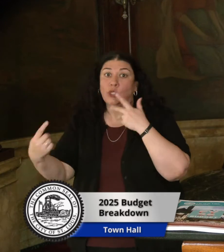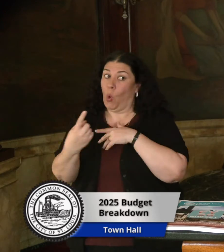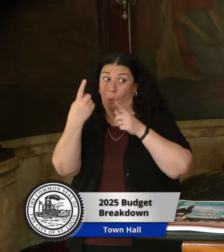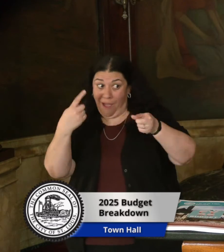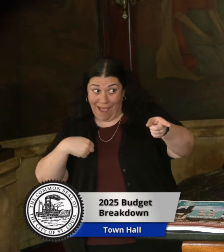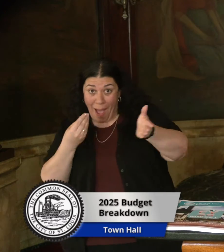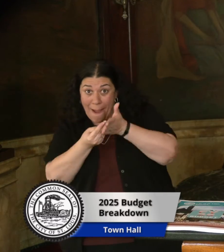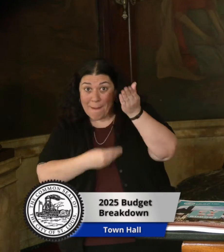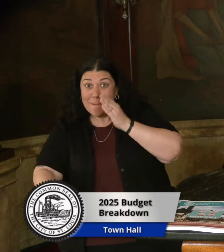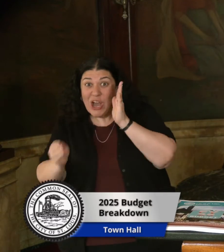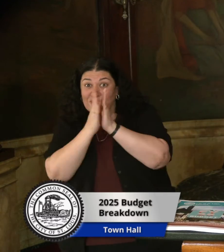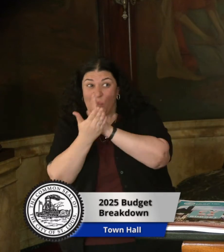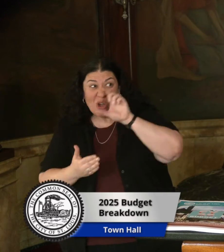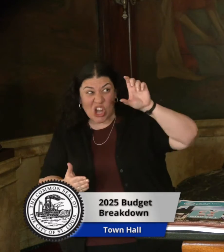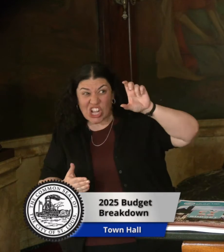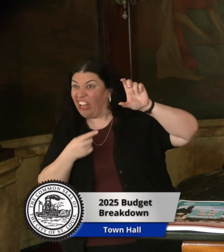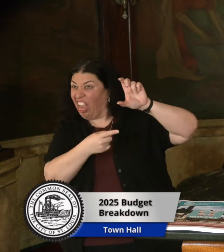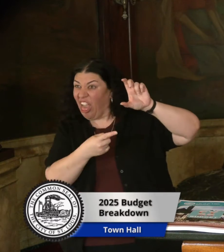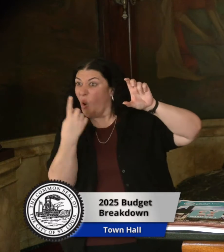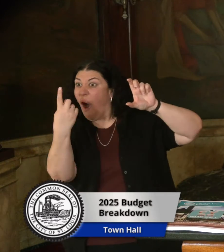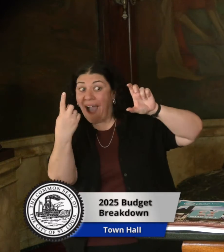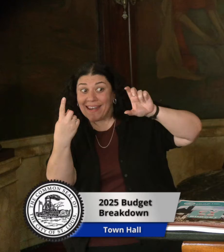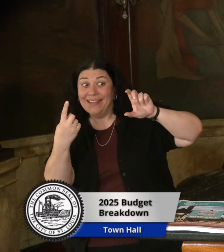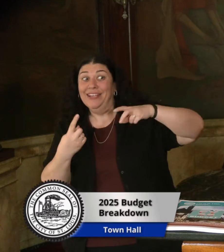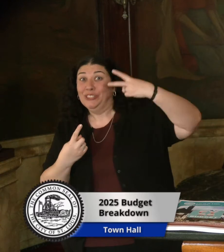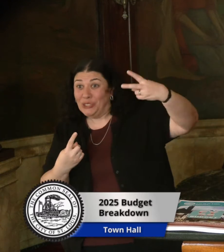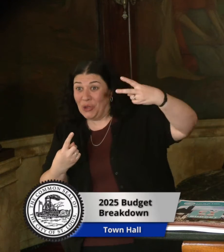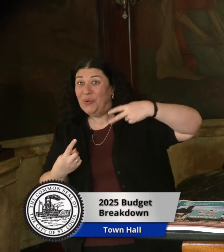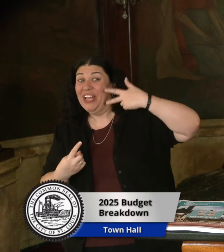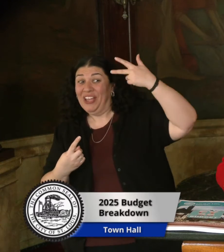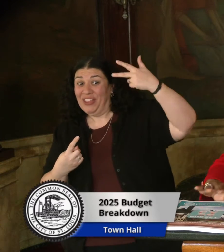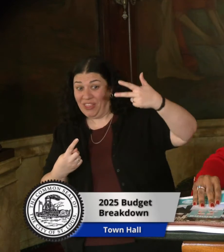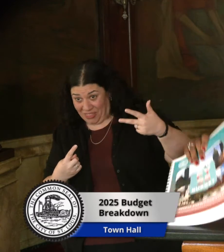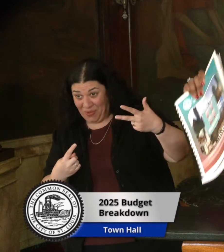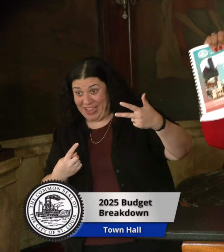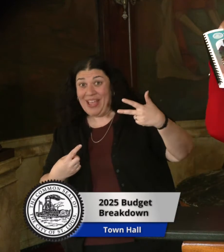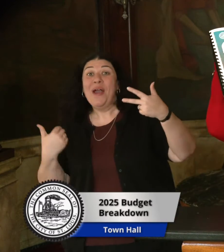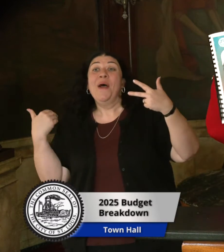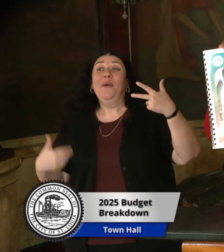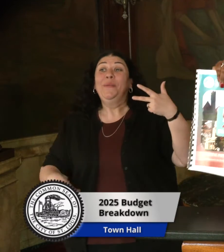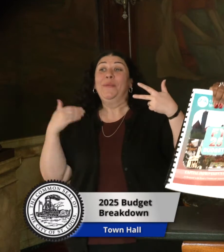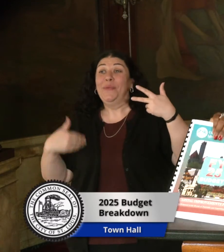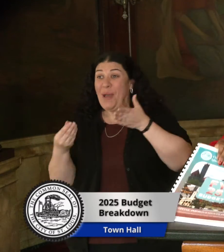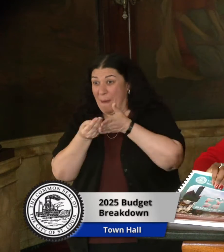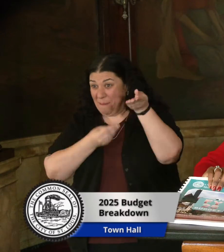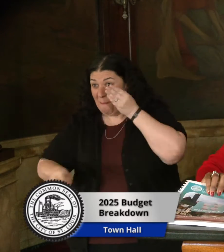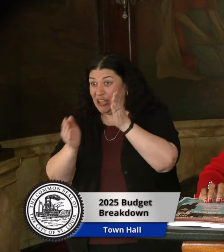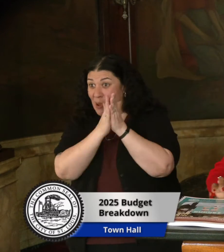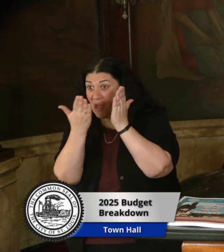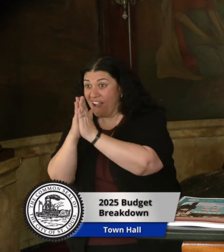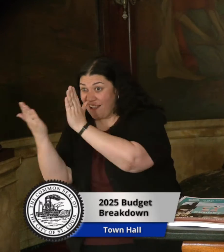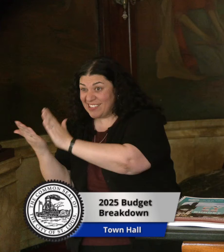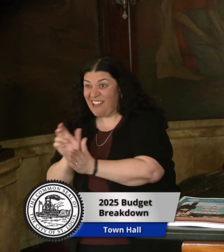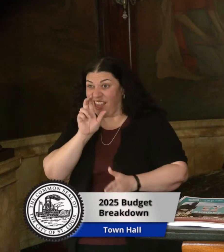books for this year. Just this book. This is 1, 2, and 3. There are